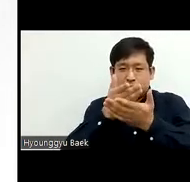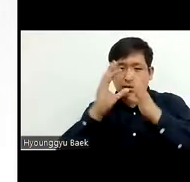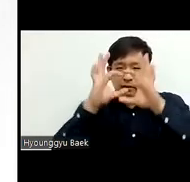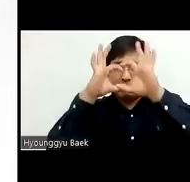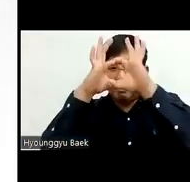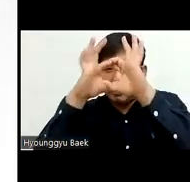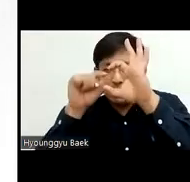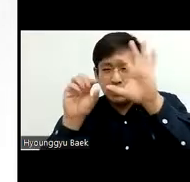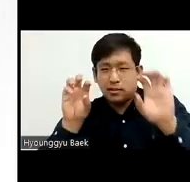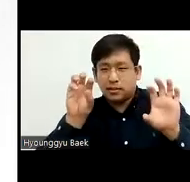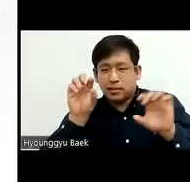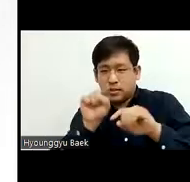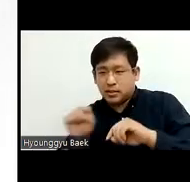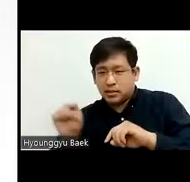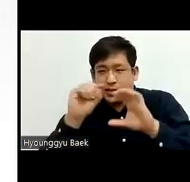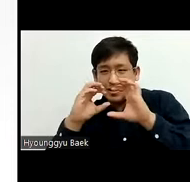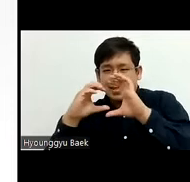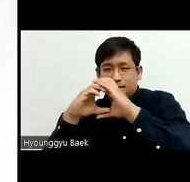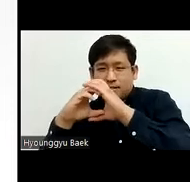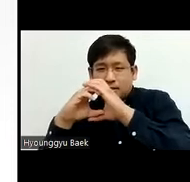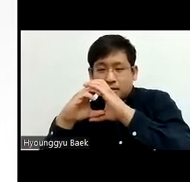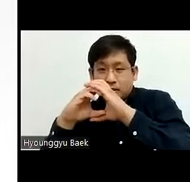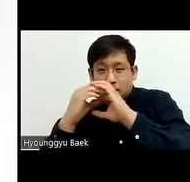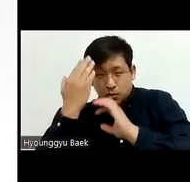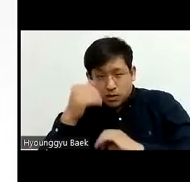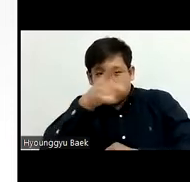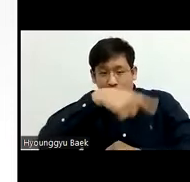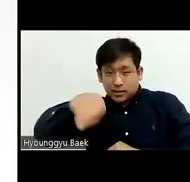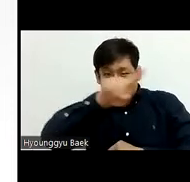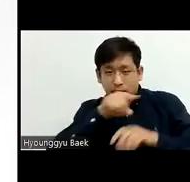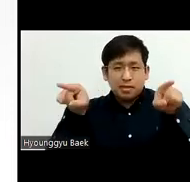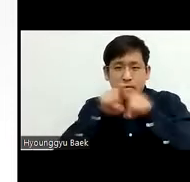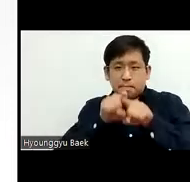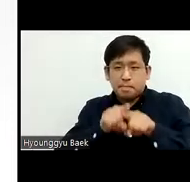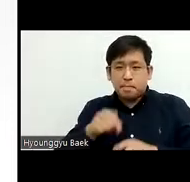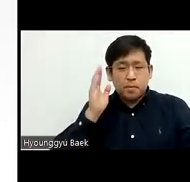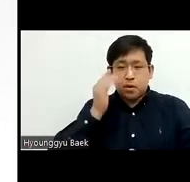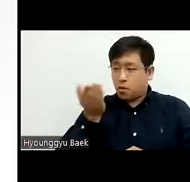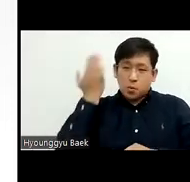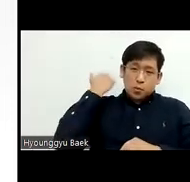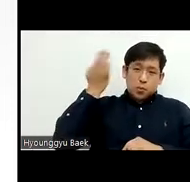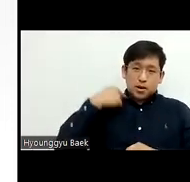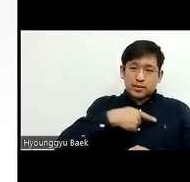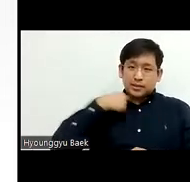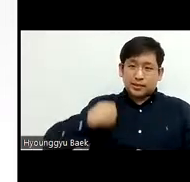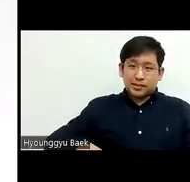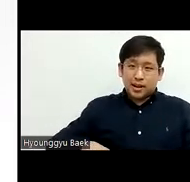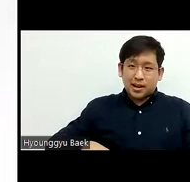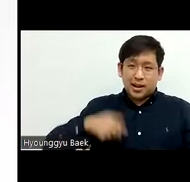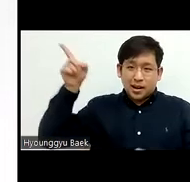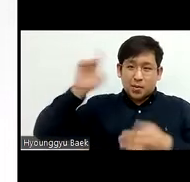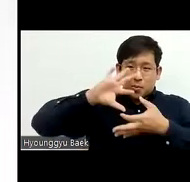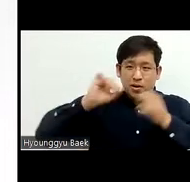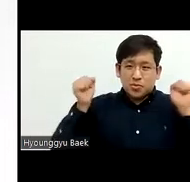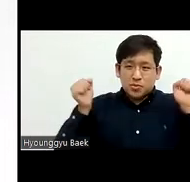happening whereby we have interpreters on television with a very small embedded video. So in the